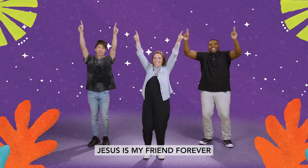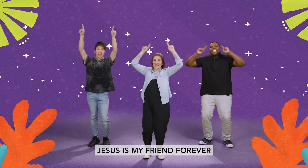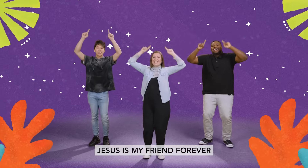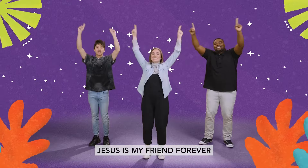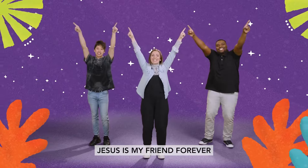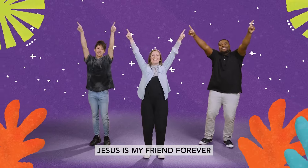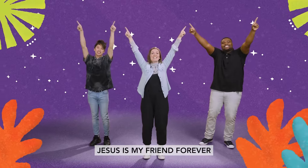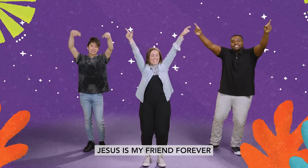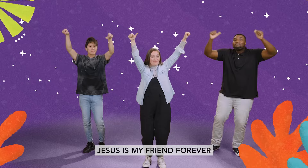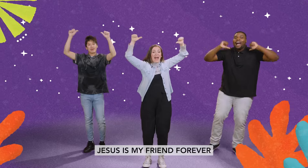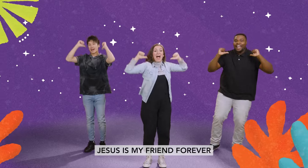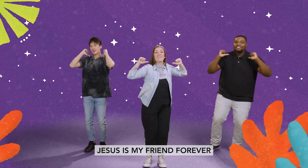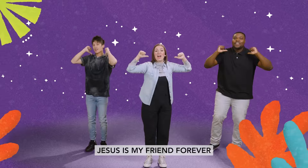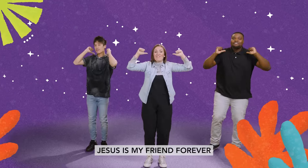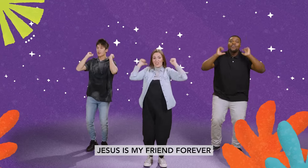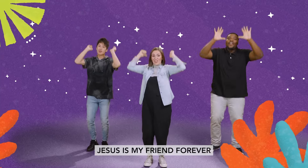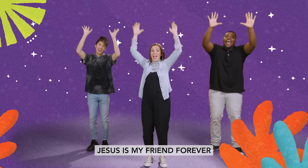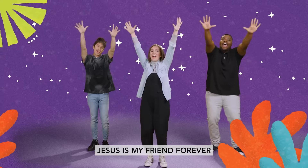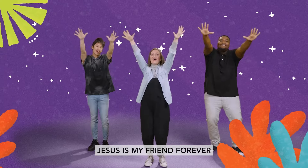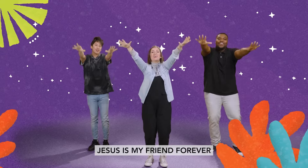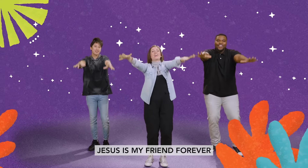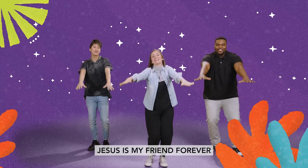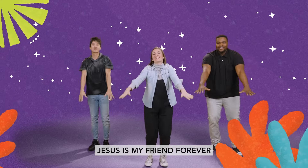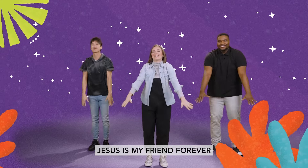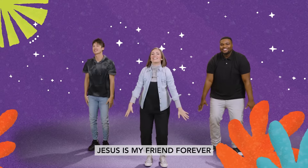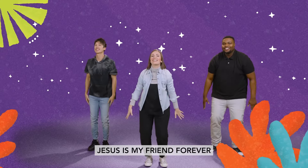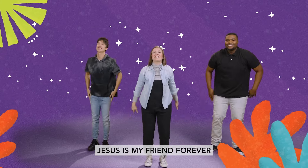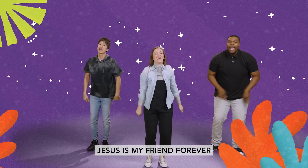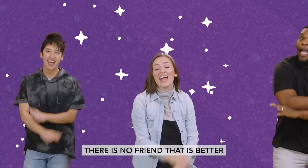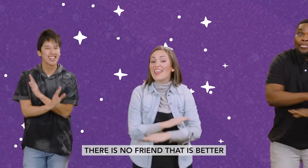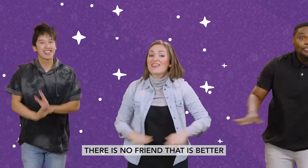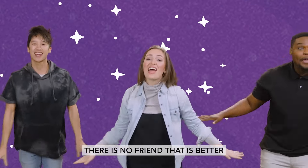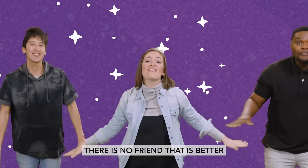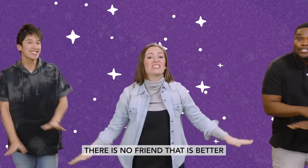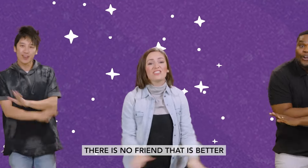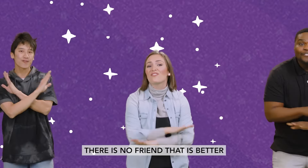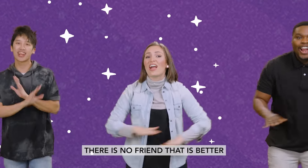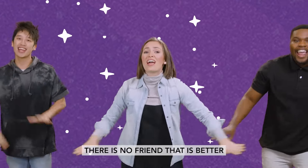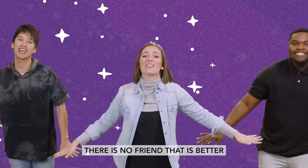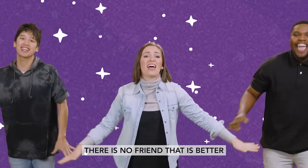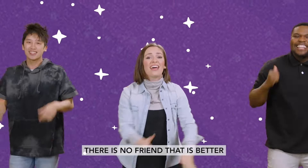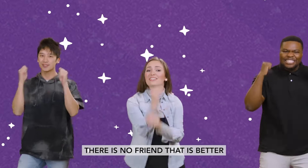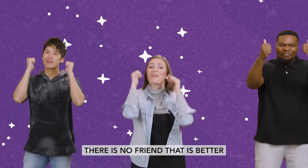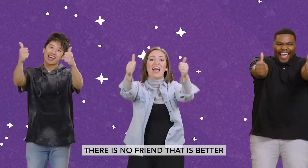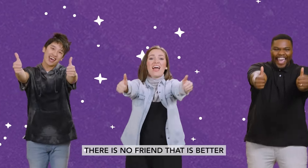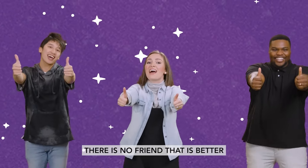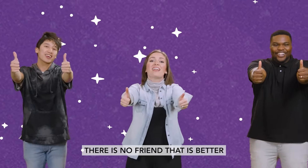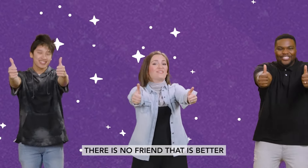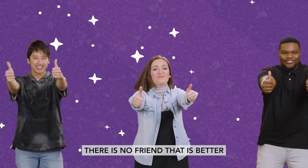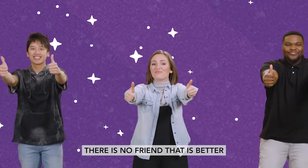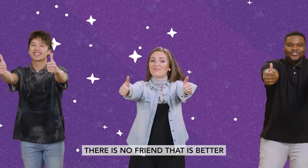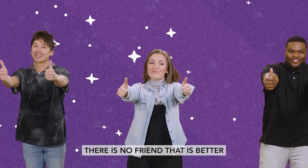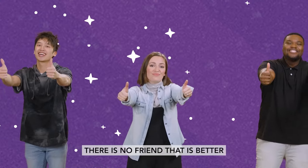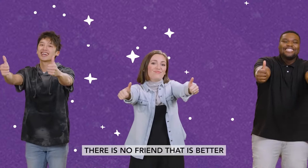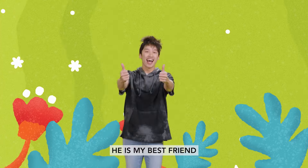him Jesus Is My Friend Forever he's my best friend there is no friend that is better when better